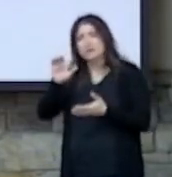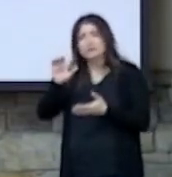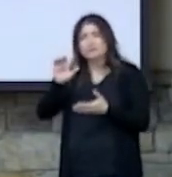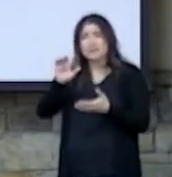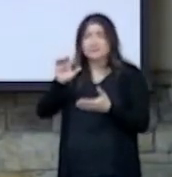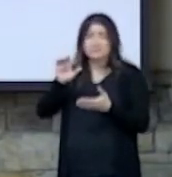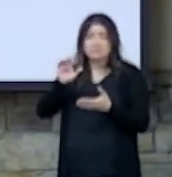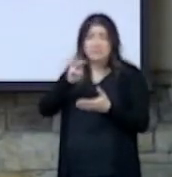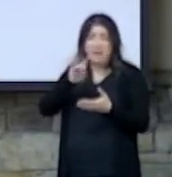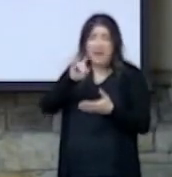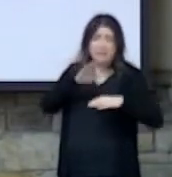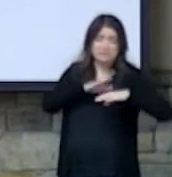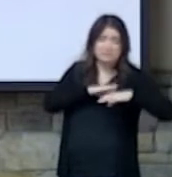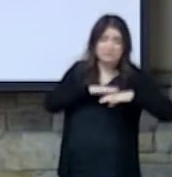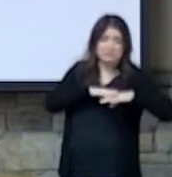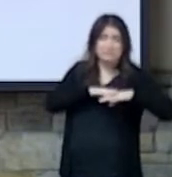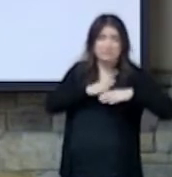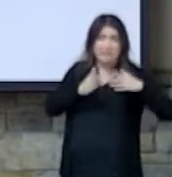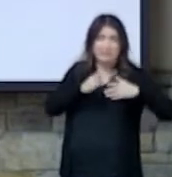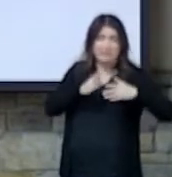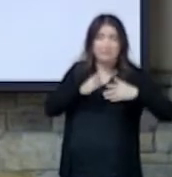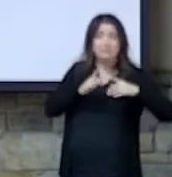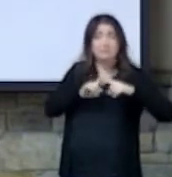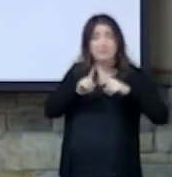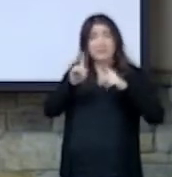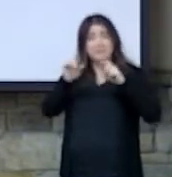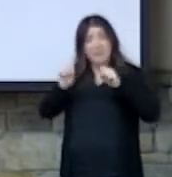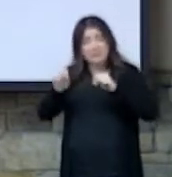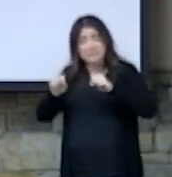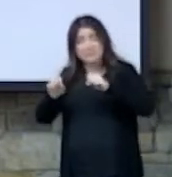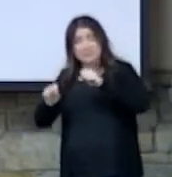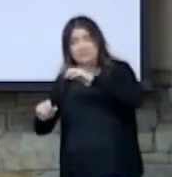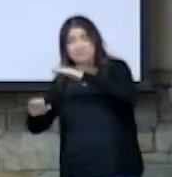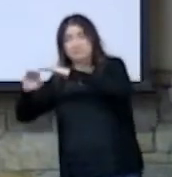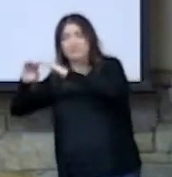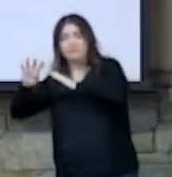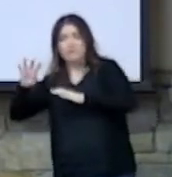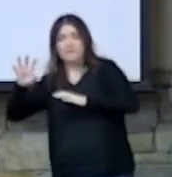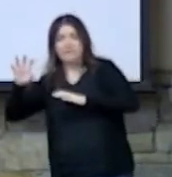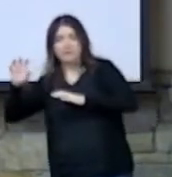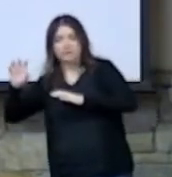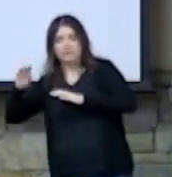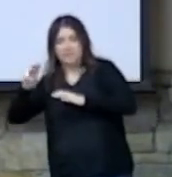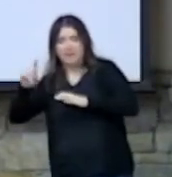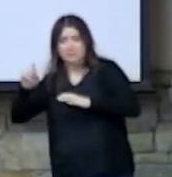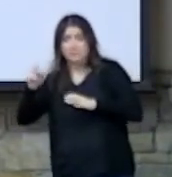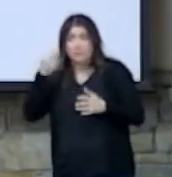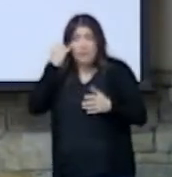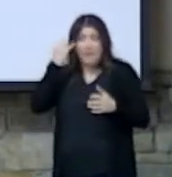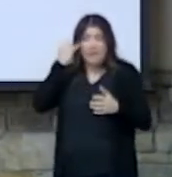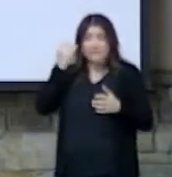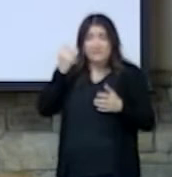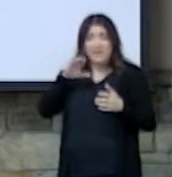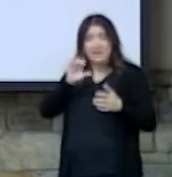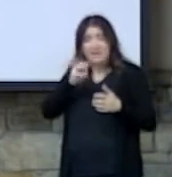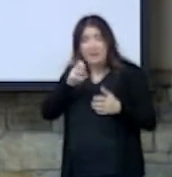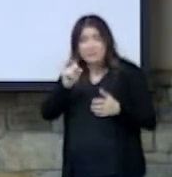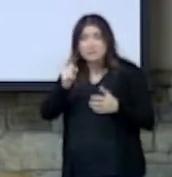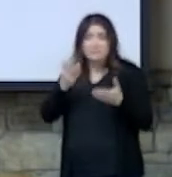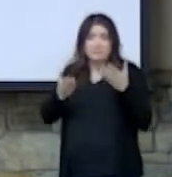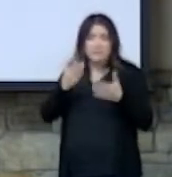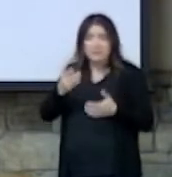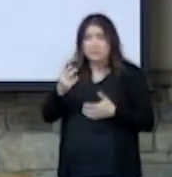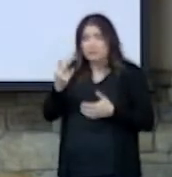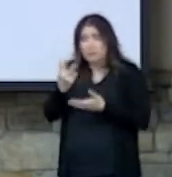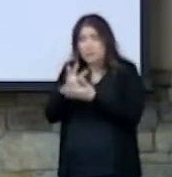or 500 miles. That type of journey would have taken them, if they had camels, maybe 2 weeks, 3 weeks. If they were on